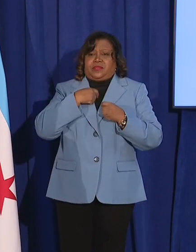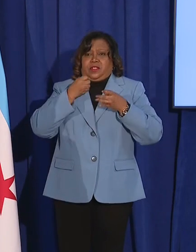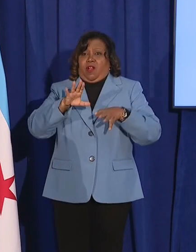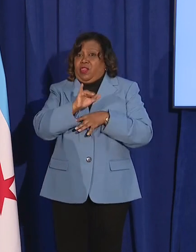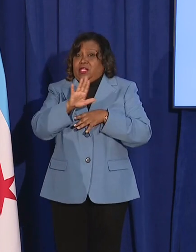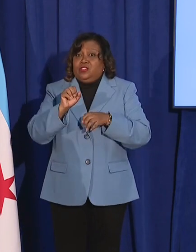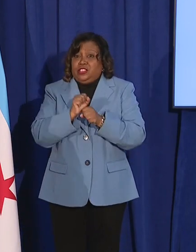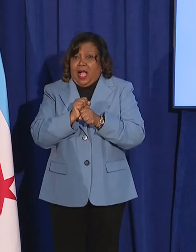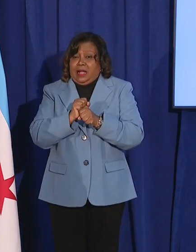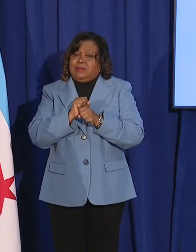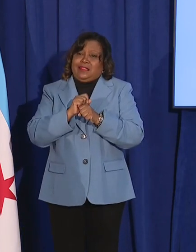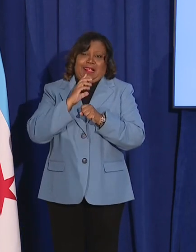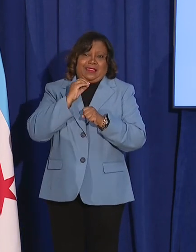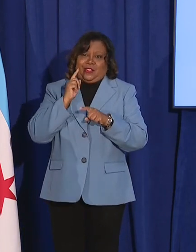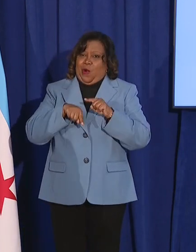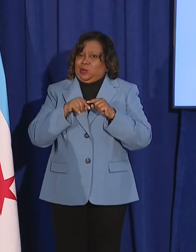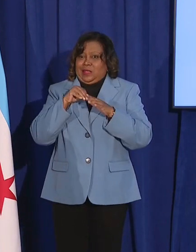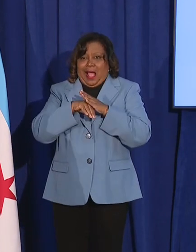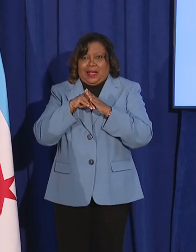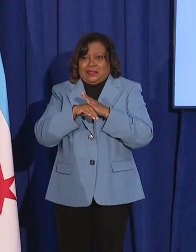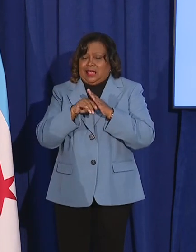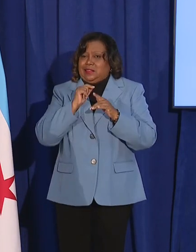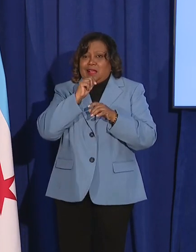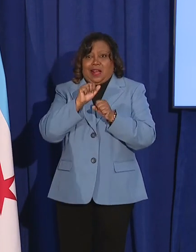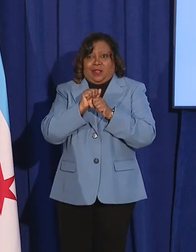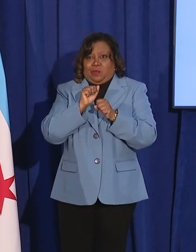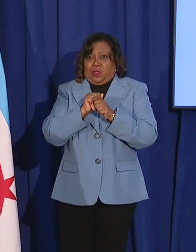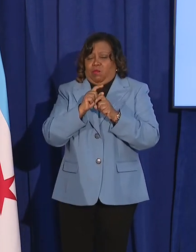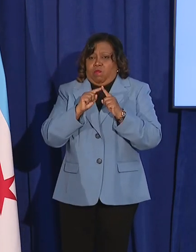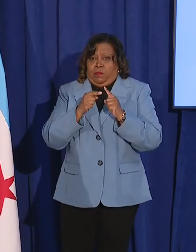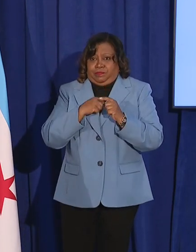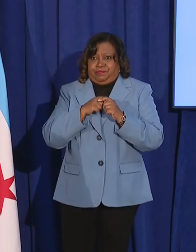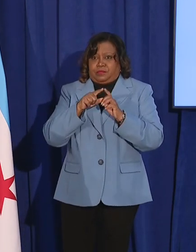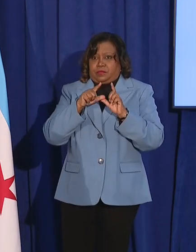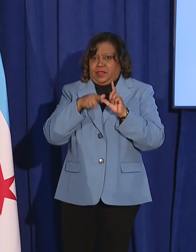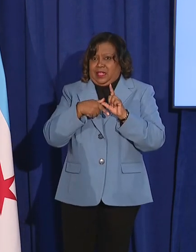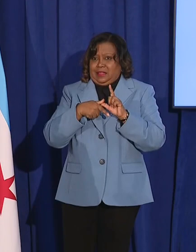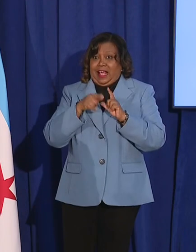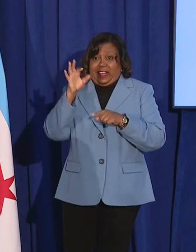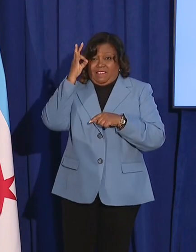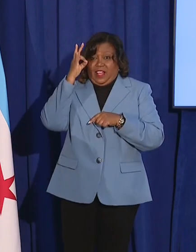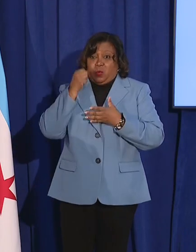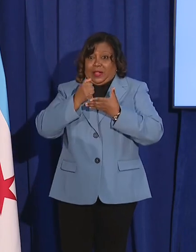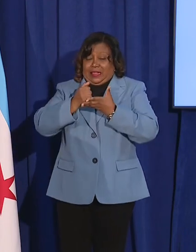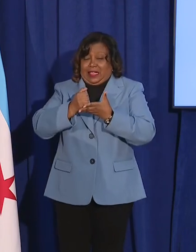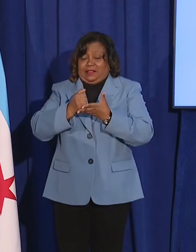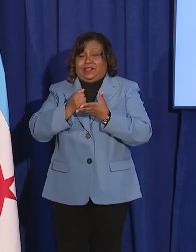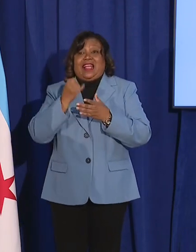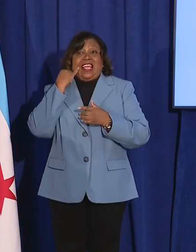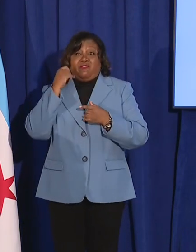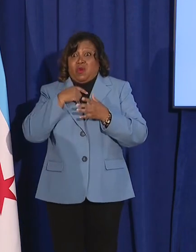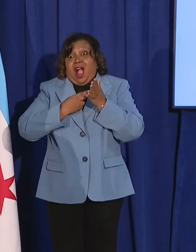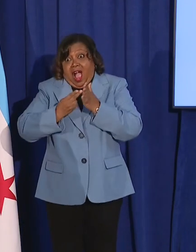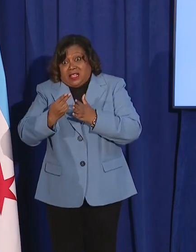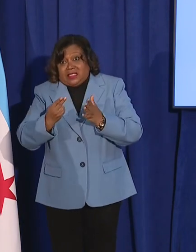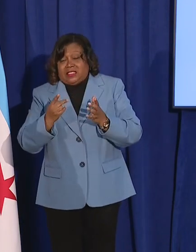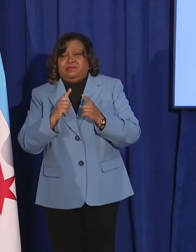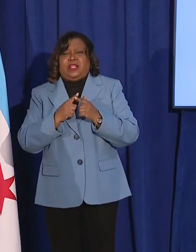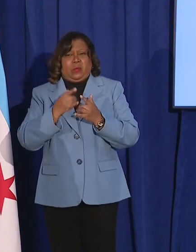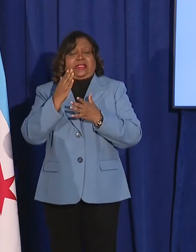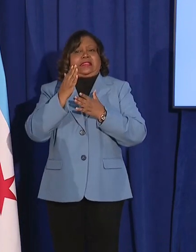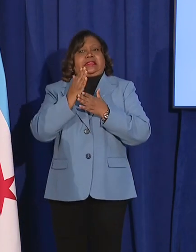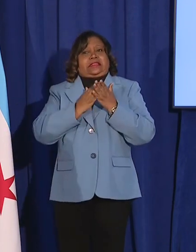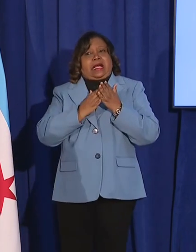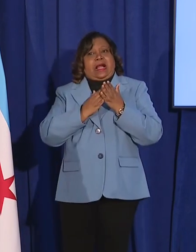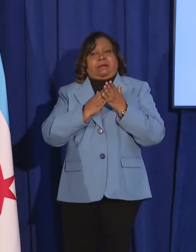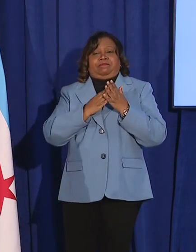lost their jobs and can no longer access unemployment due to expired federal relief. And if we're honest, there are going to be